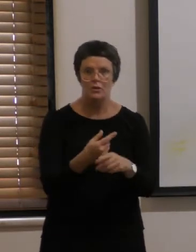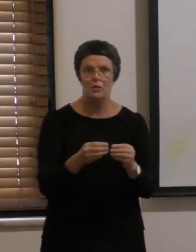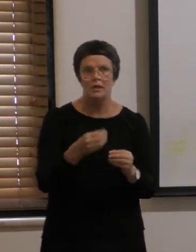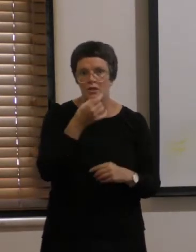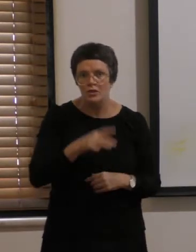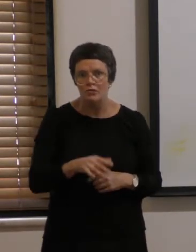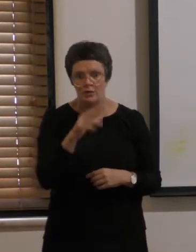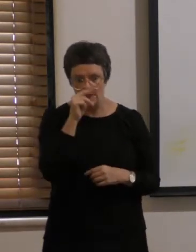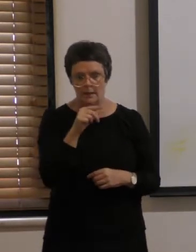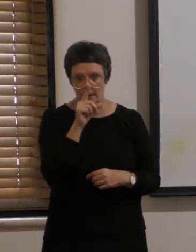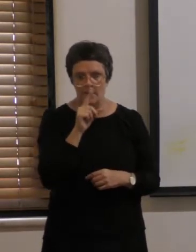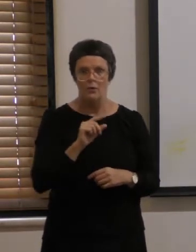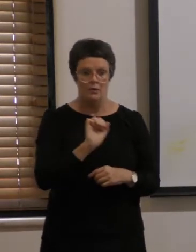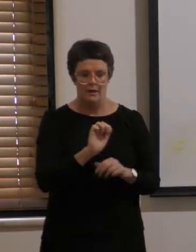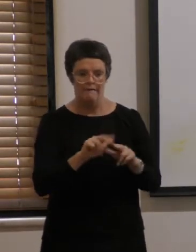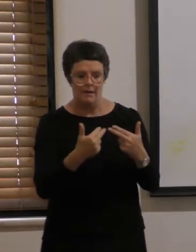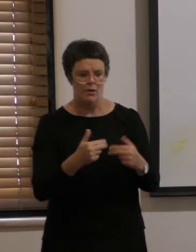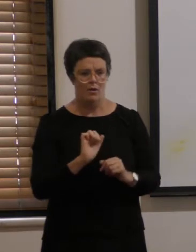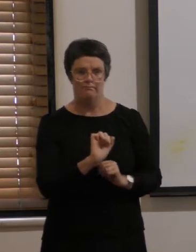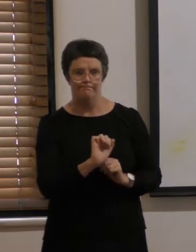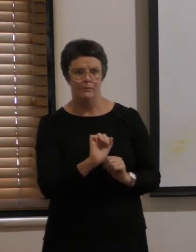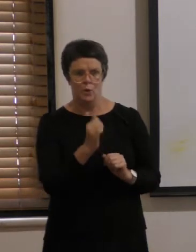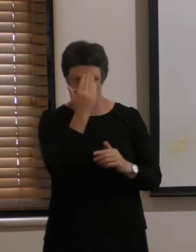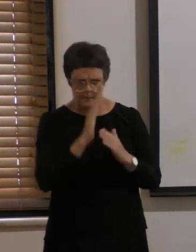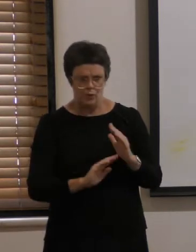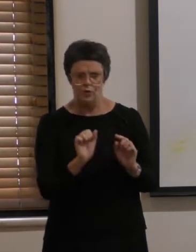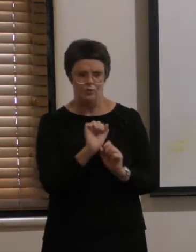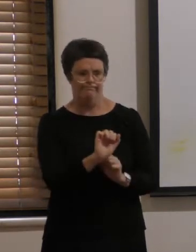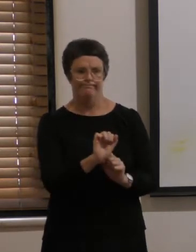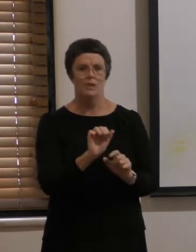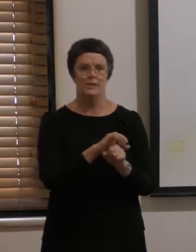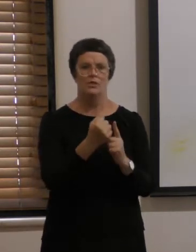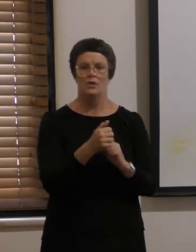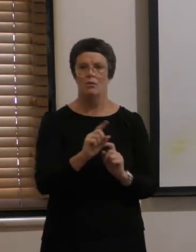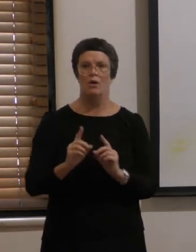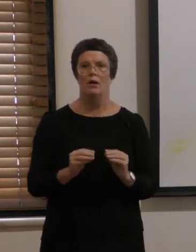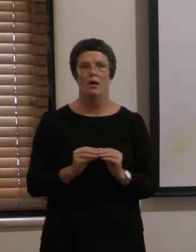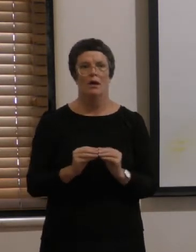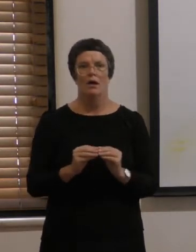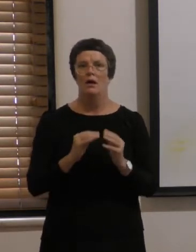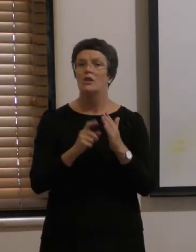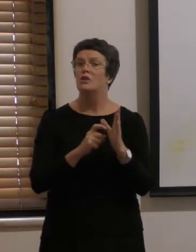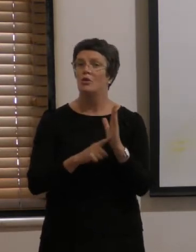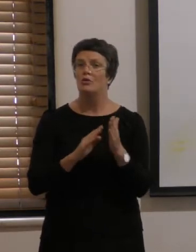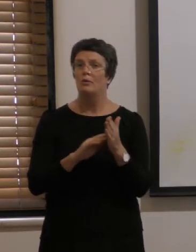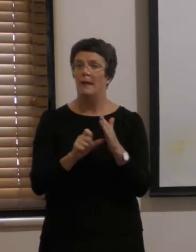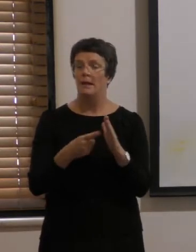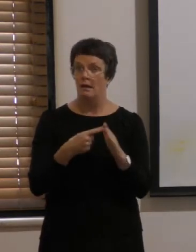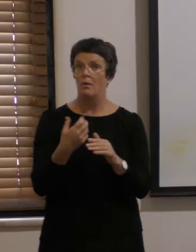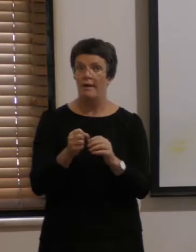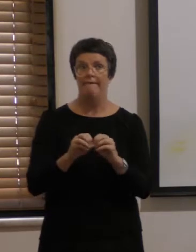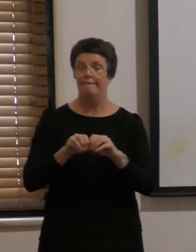families about what the current experience is. We reach out through social media, through surveys,